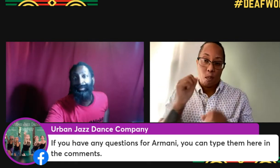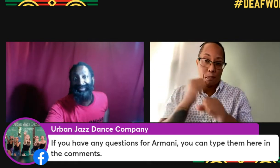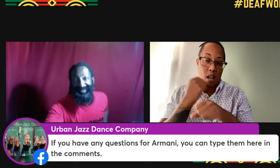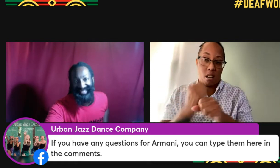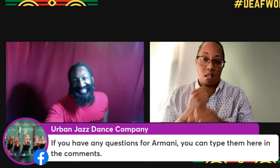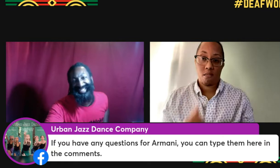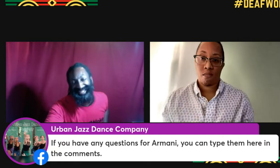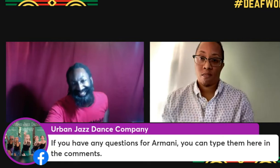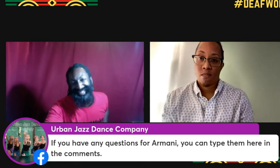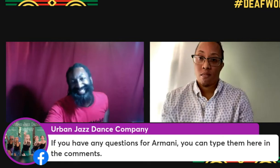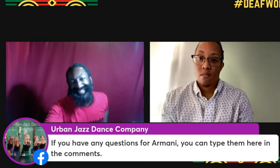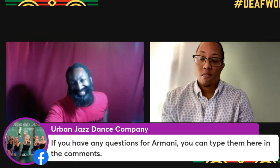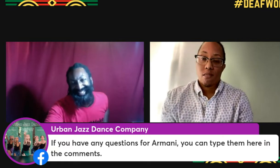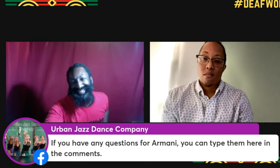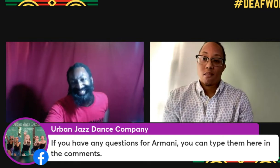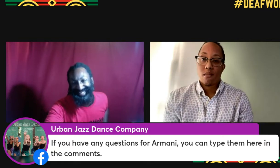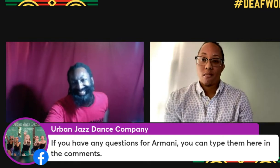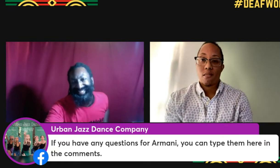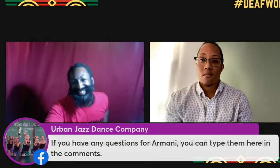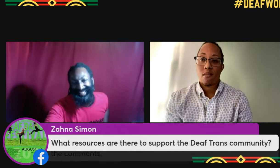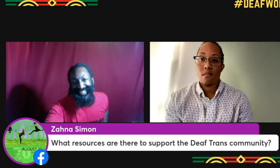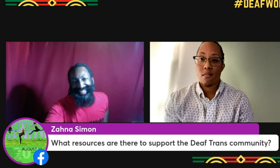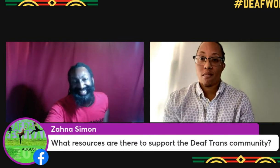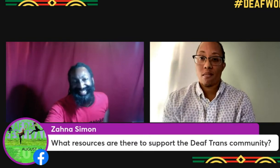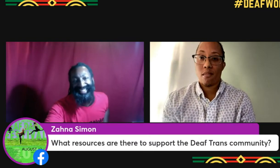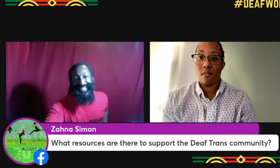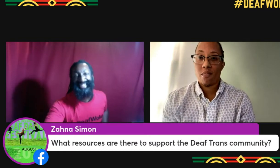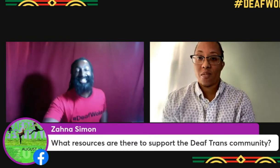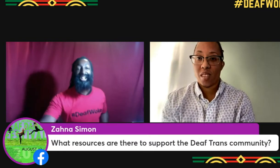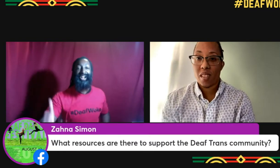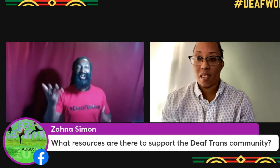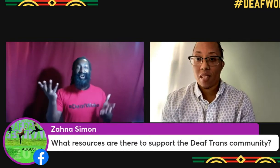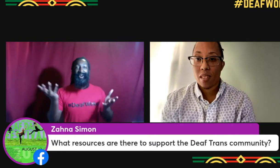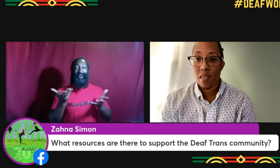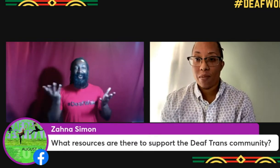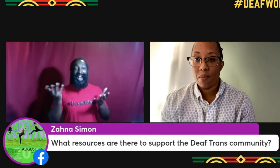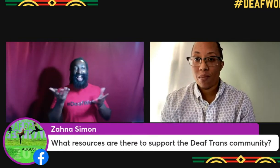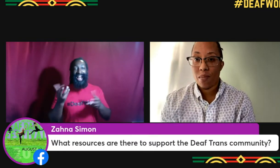all the way from beginning to end, but it's one of the best decisions I've ever made.